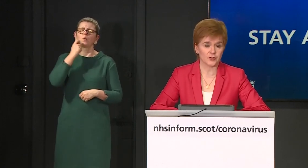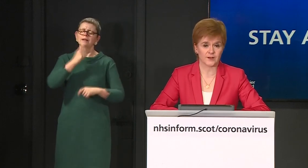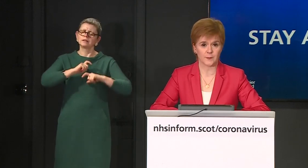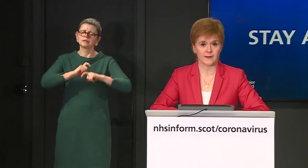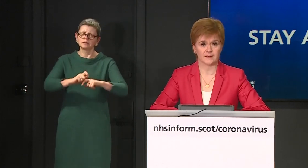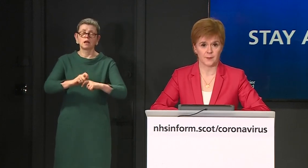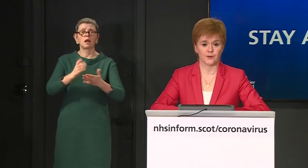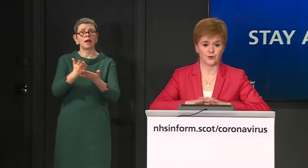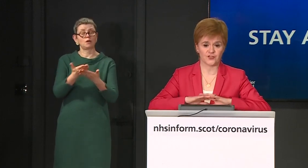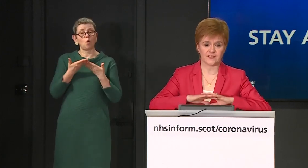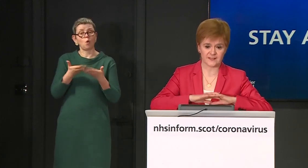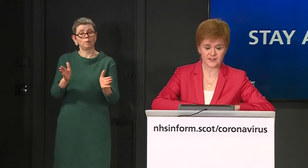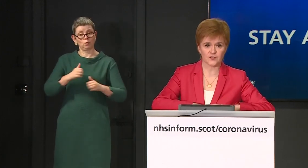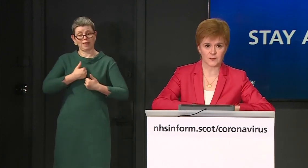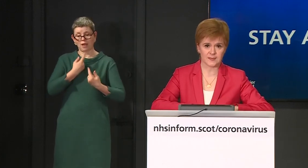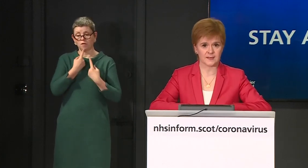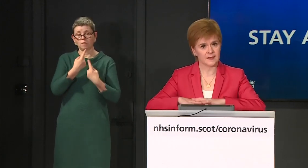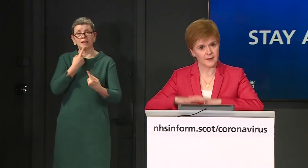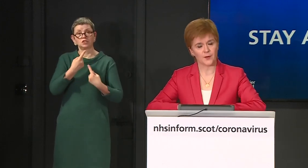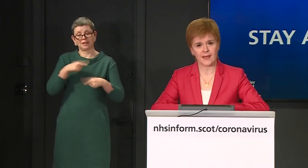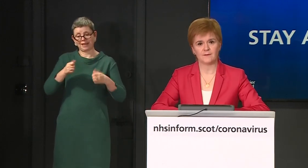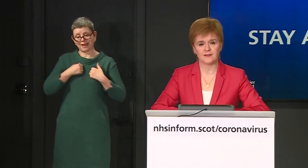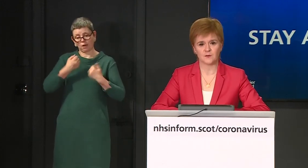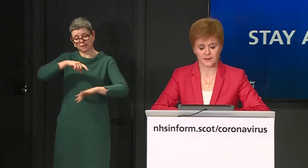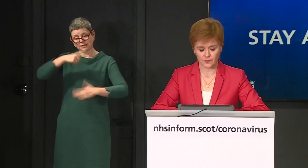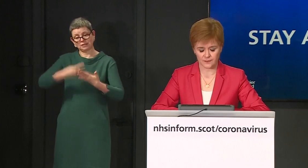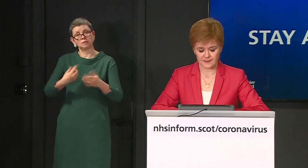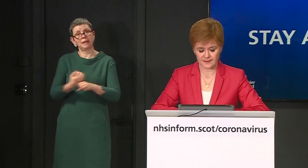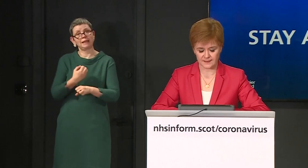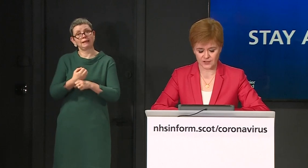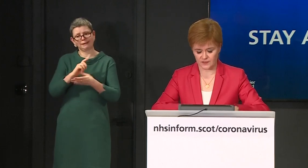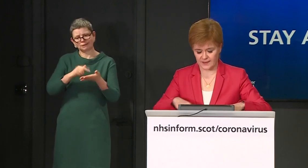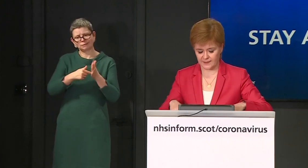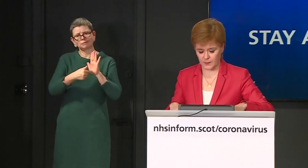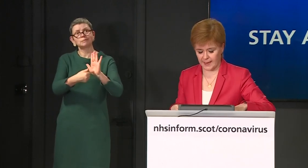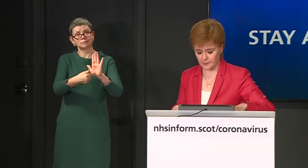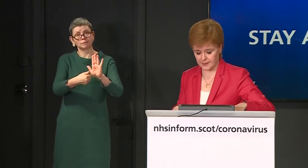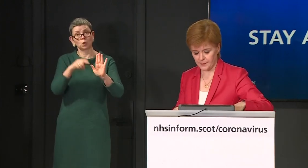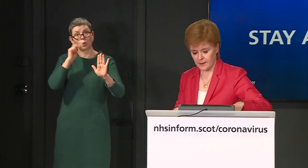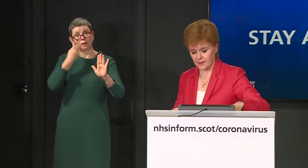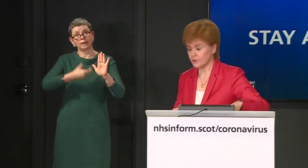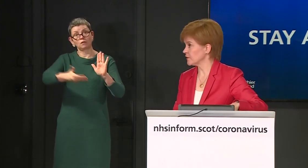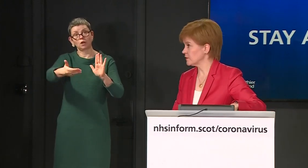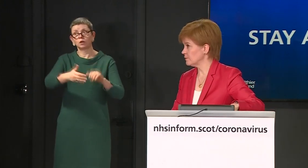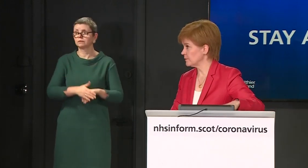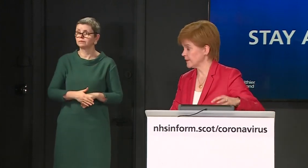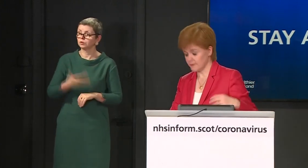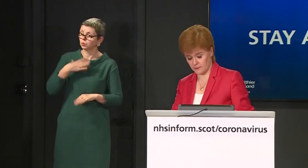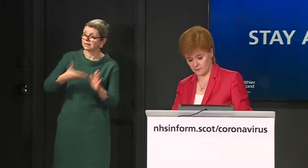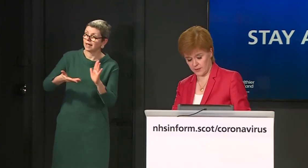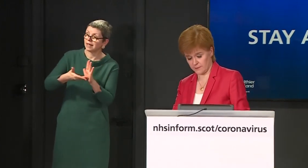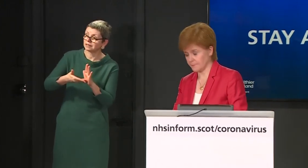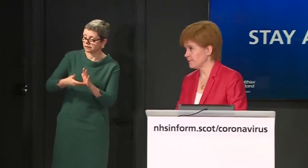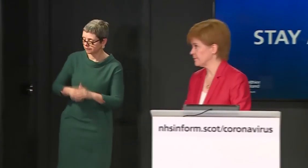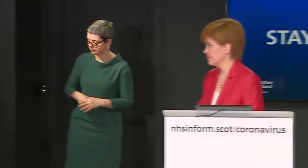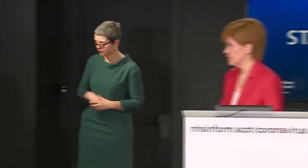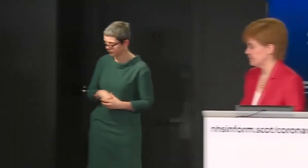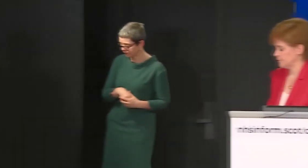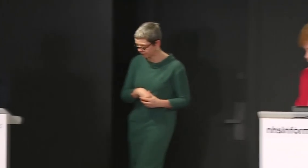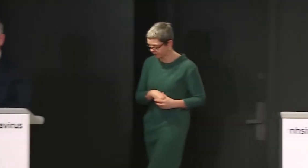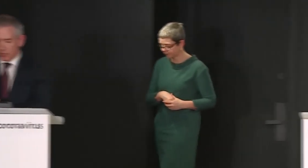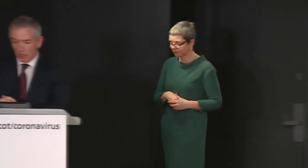as open and transparent about not just the decisions we're taking, but the evidence base of these decisions as we can be. Do you want to add anything, Gregor?